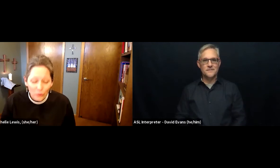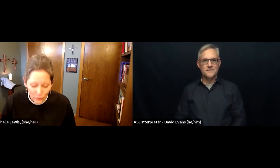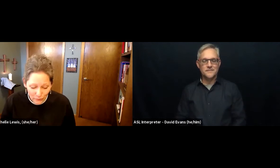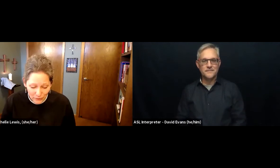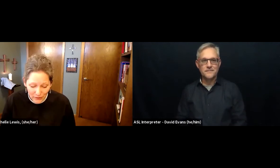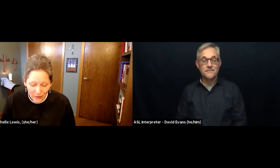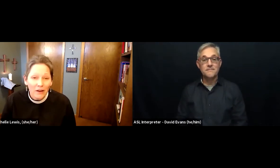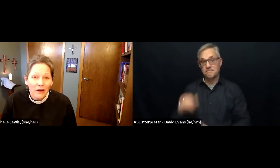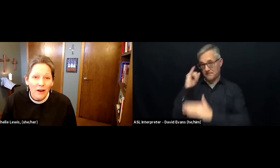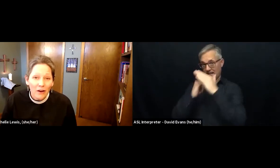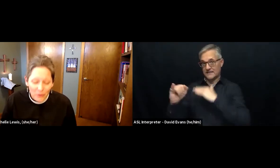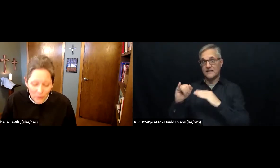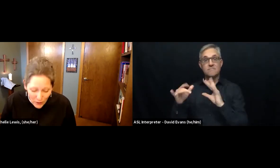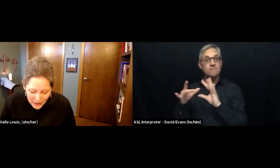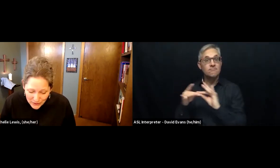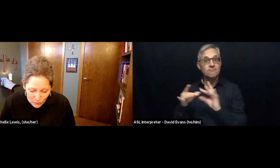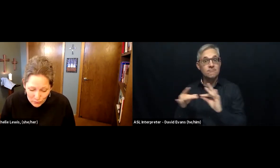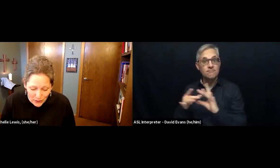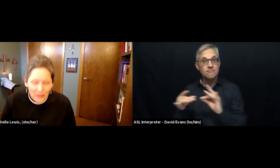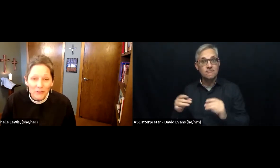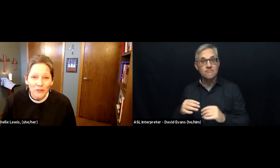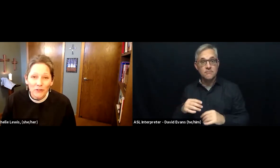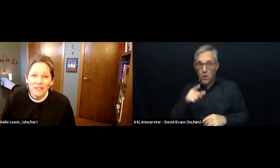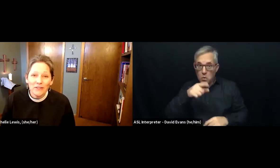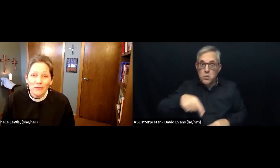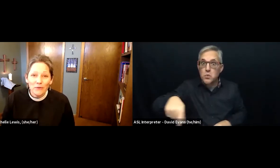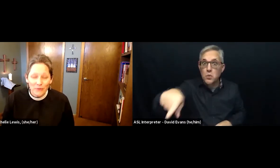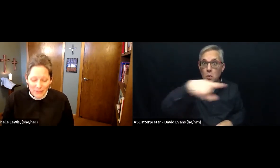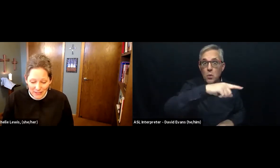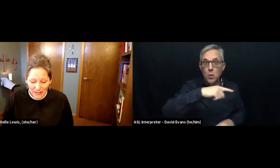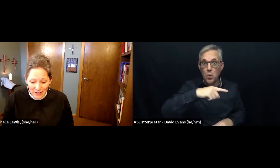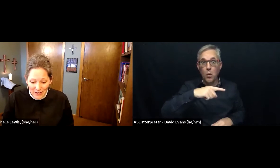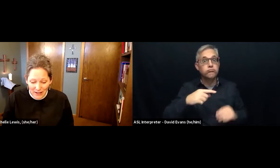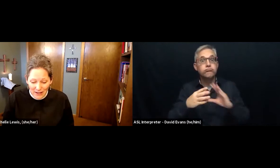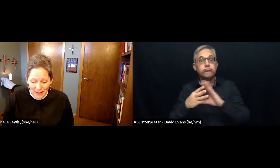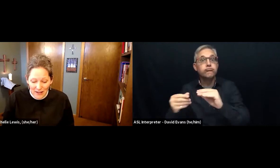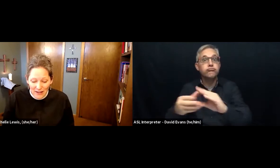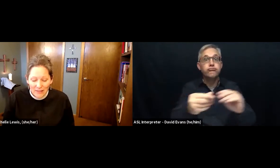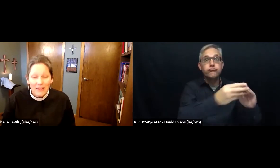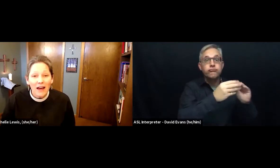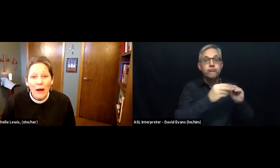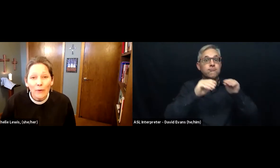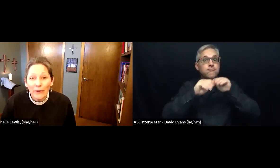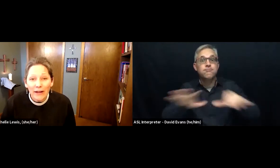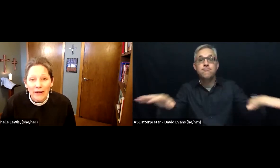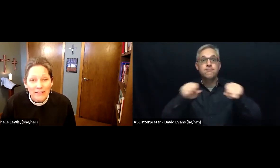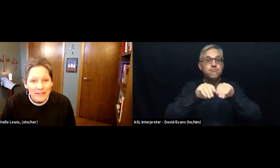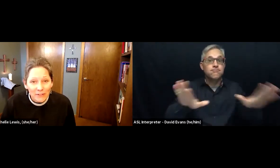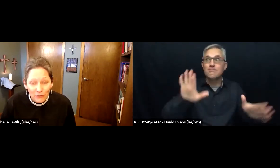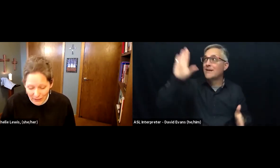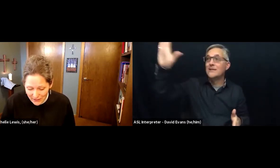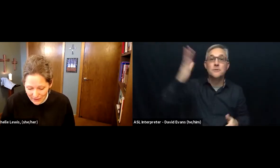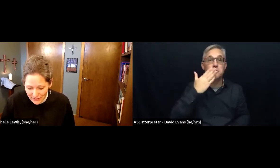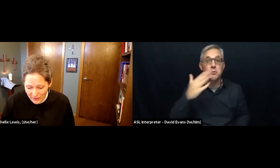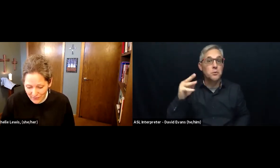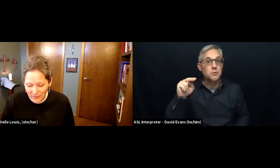You are the ones who bring the good news that our God is